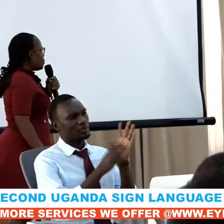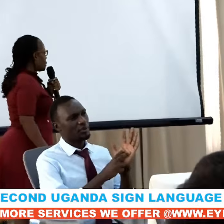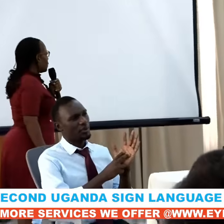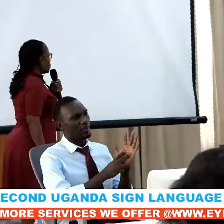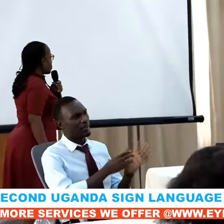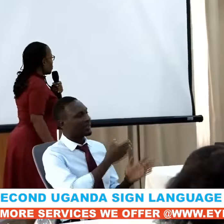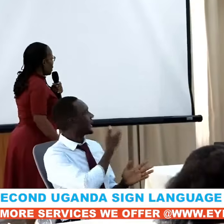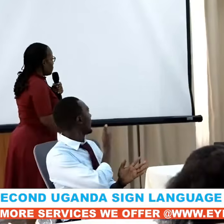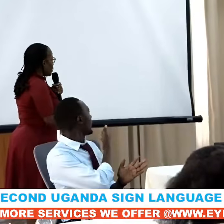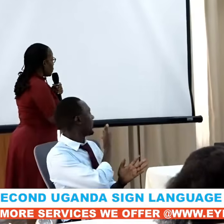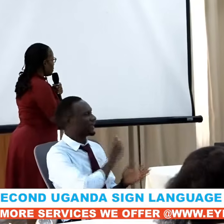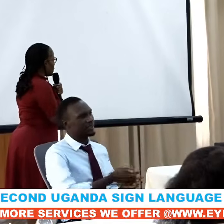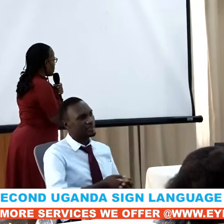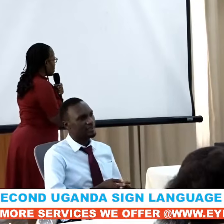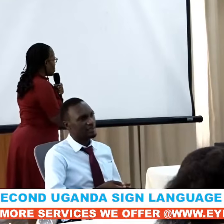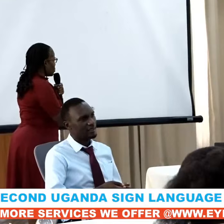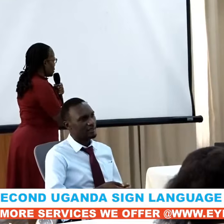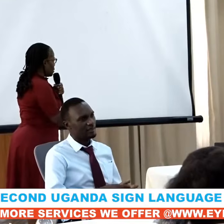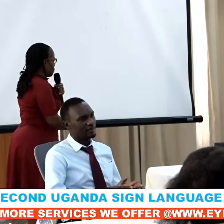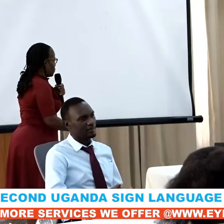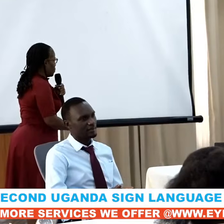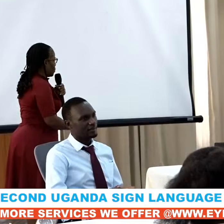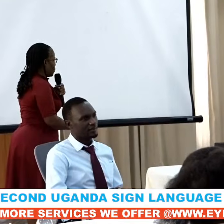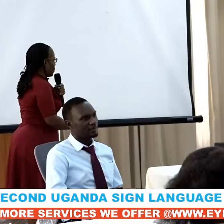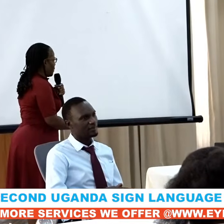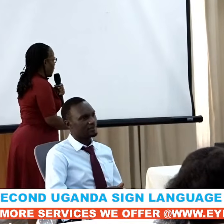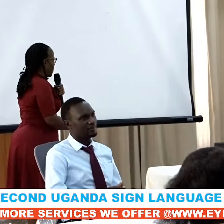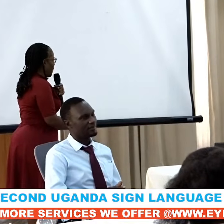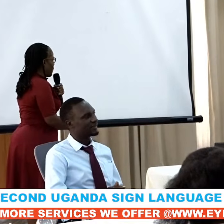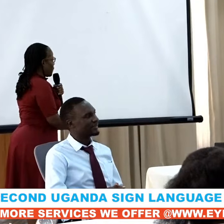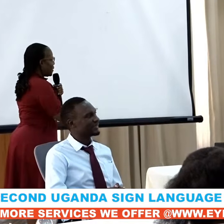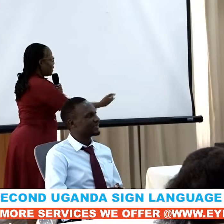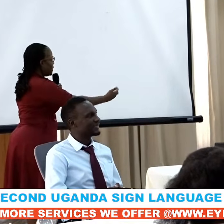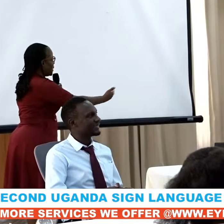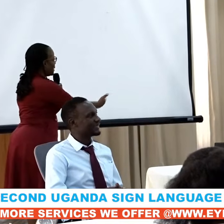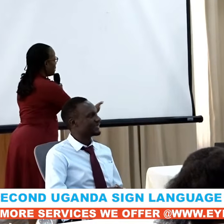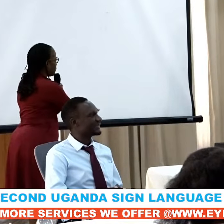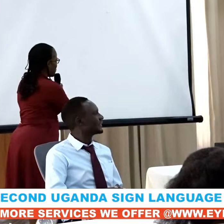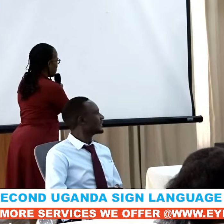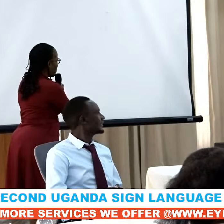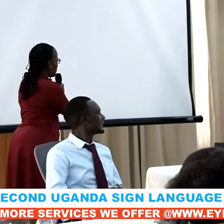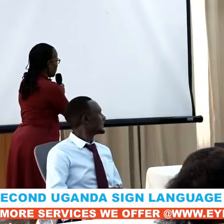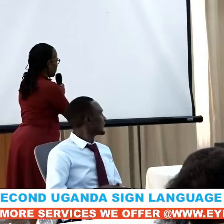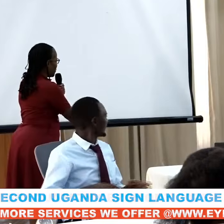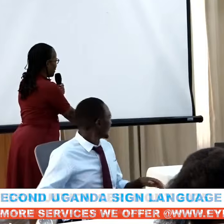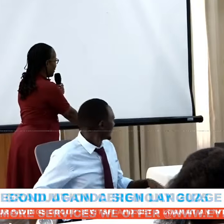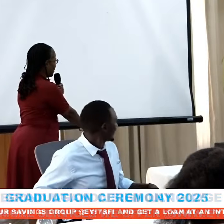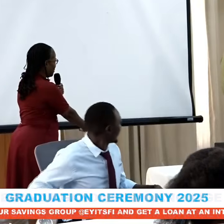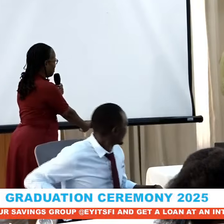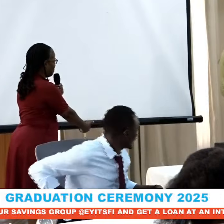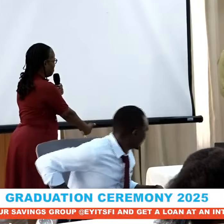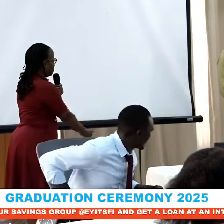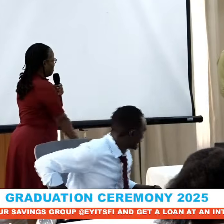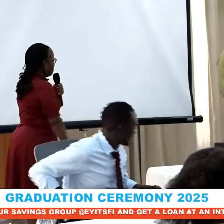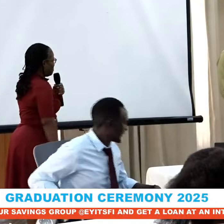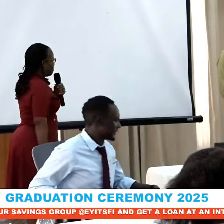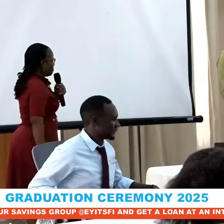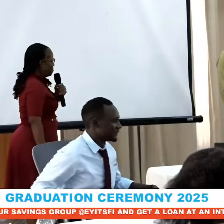no, at graduation you have like 1,000, so these are few. They need a photo moment with you, sir.